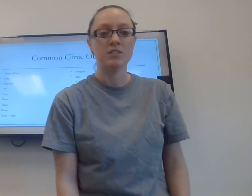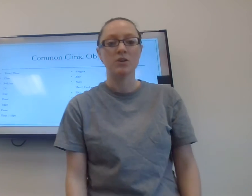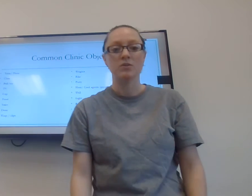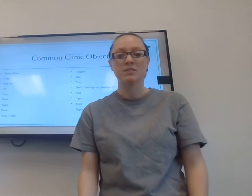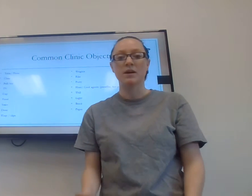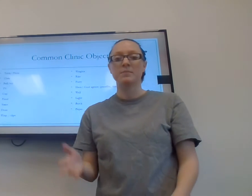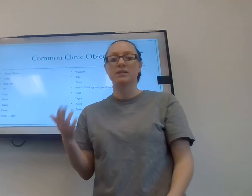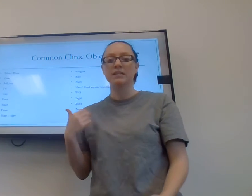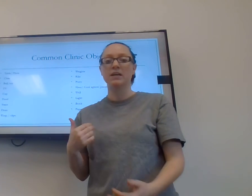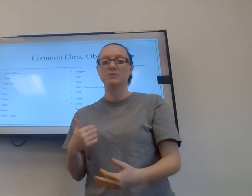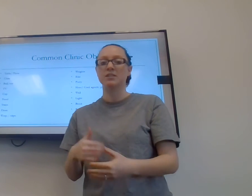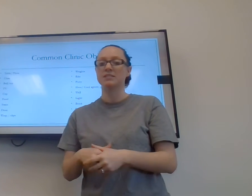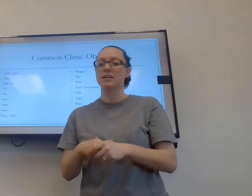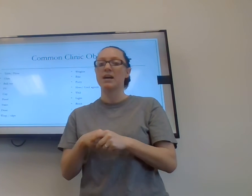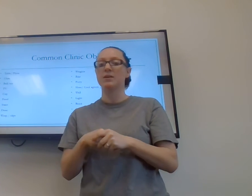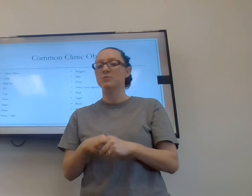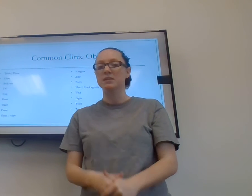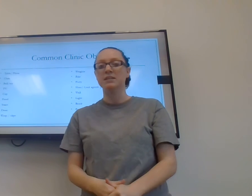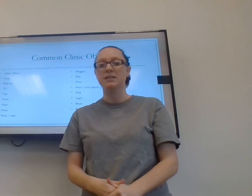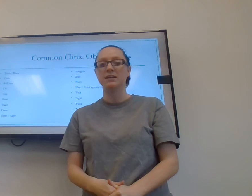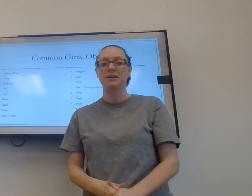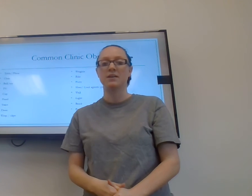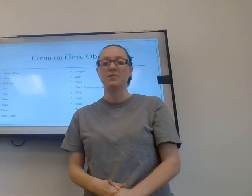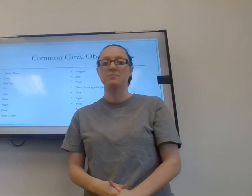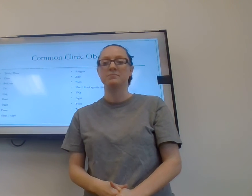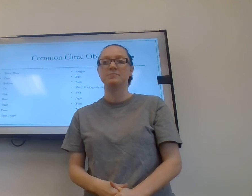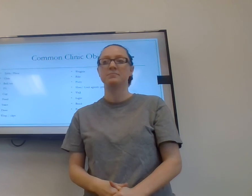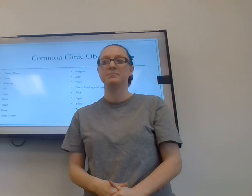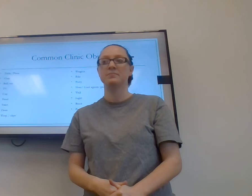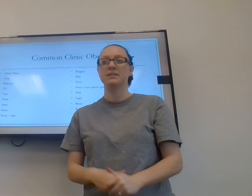So some clinic objects, I got really,